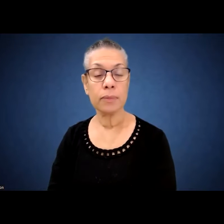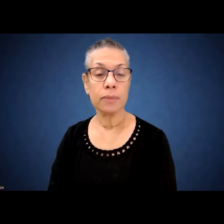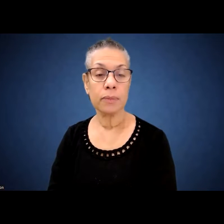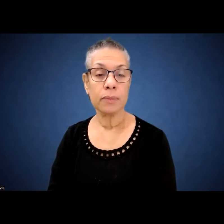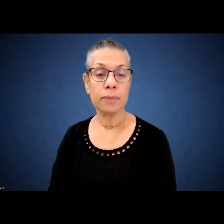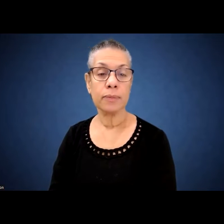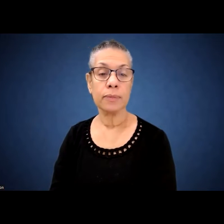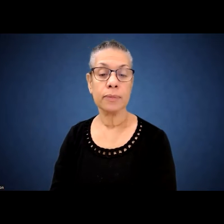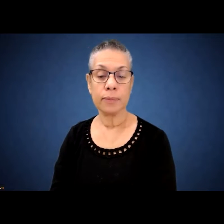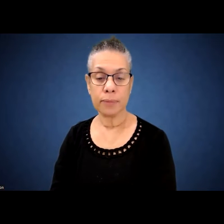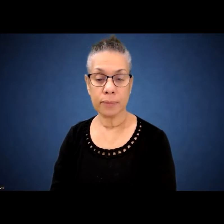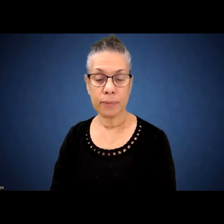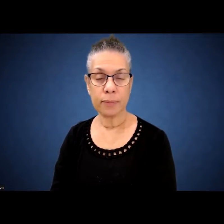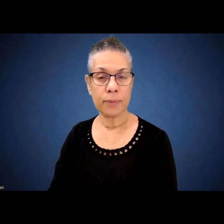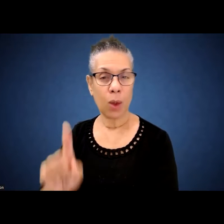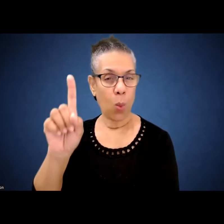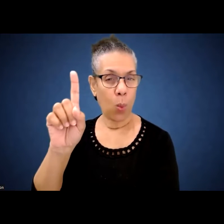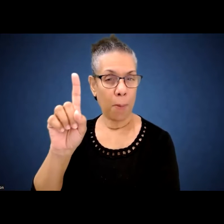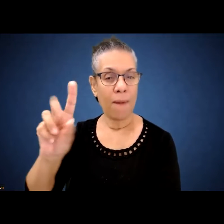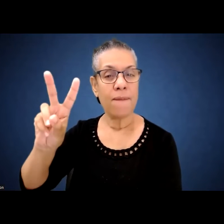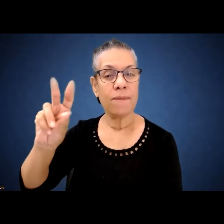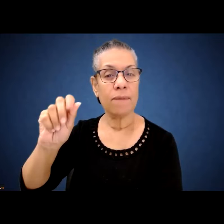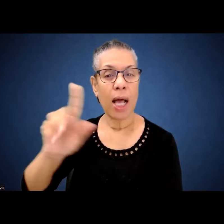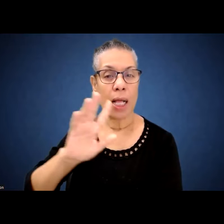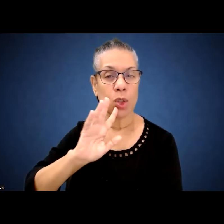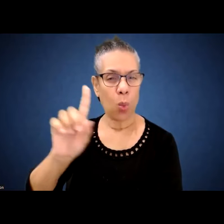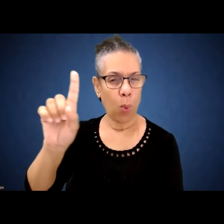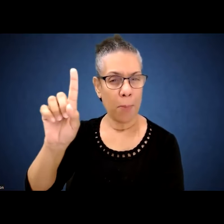Yep, I'm looking through it now just to see if there are any other ones.